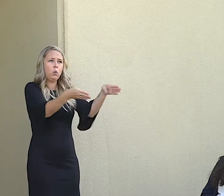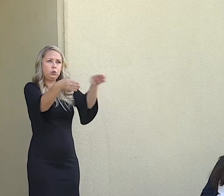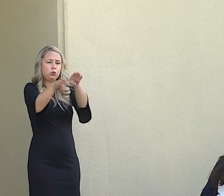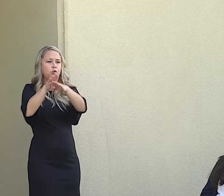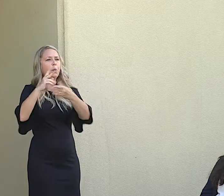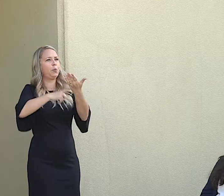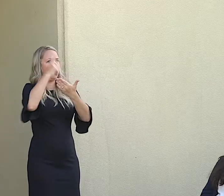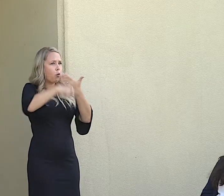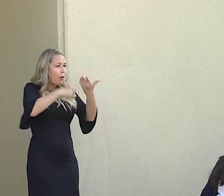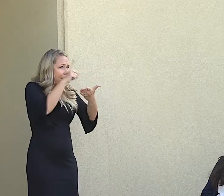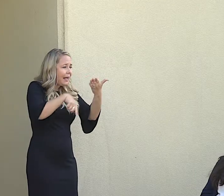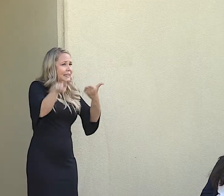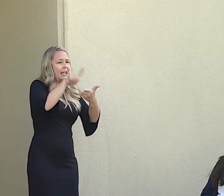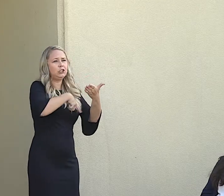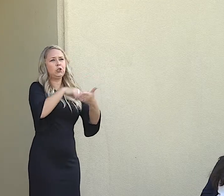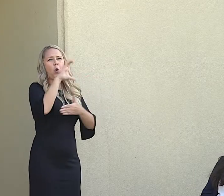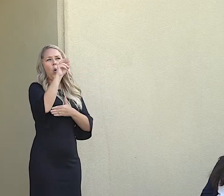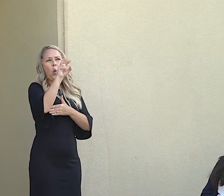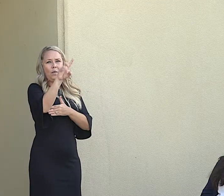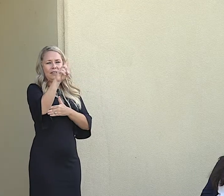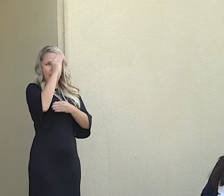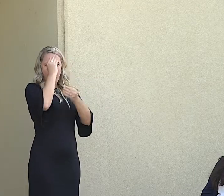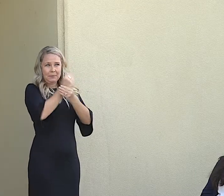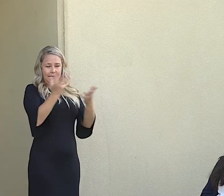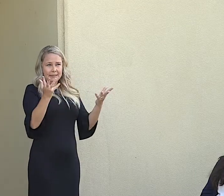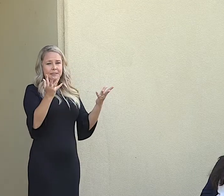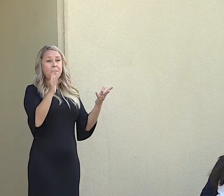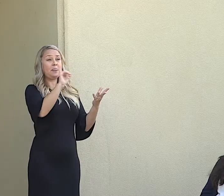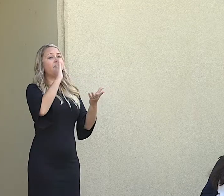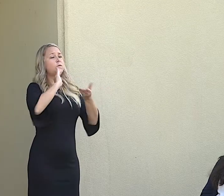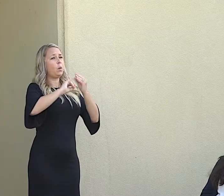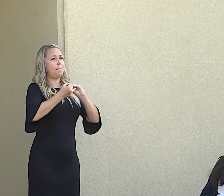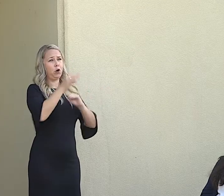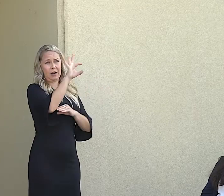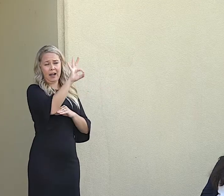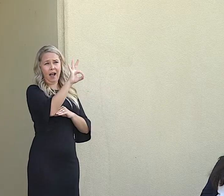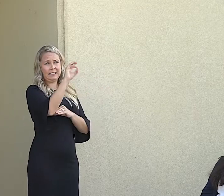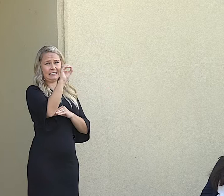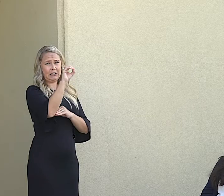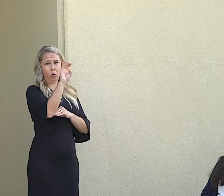program cancellations, and COVID-19 updates. That phone number is